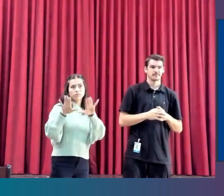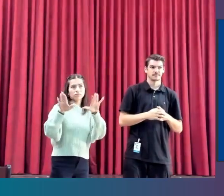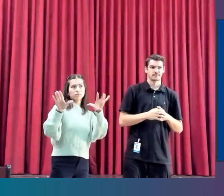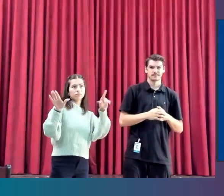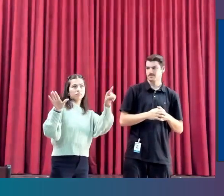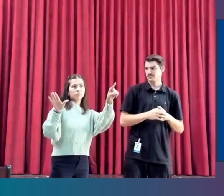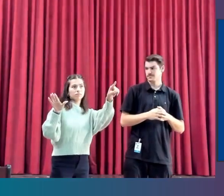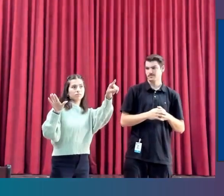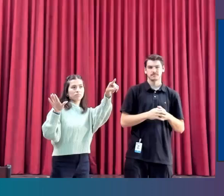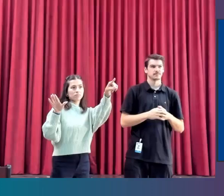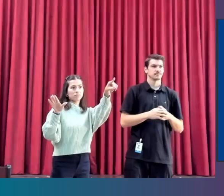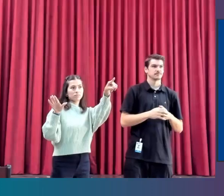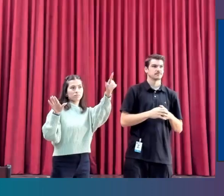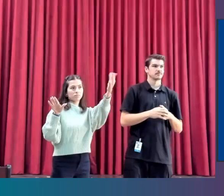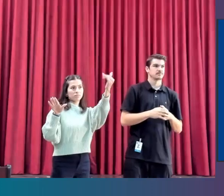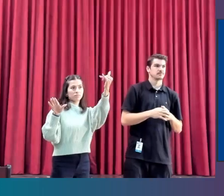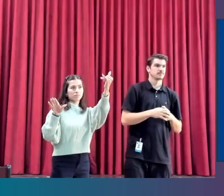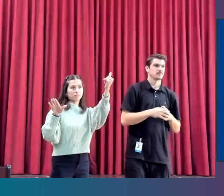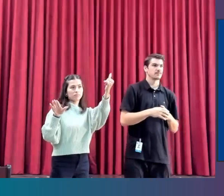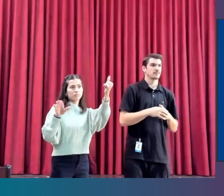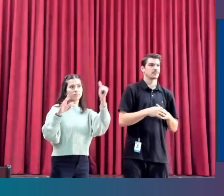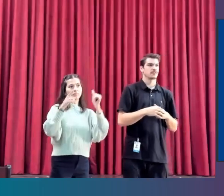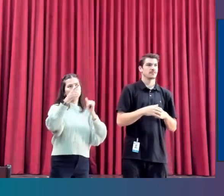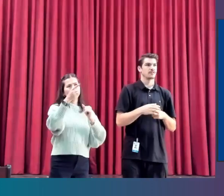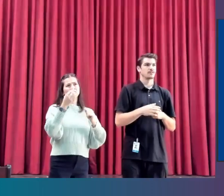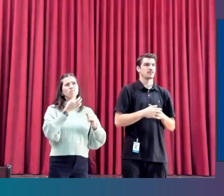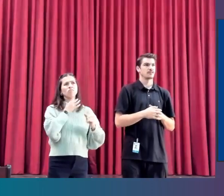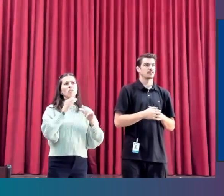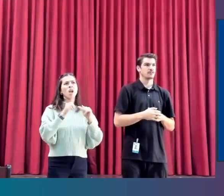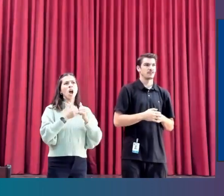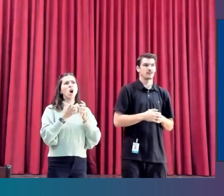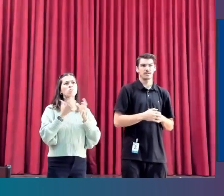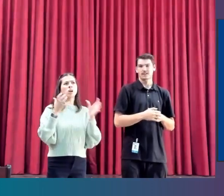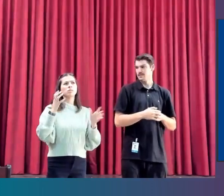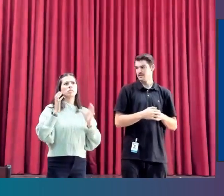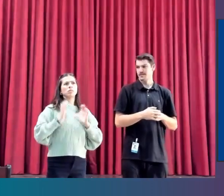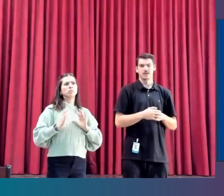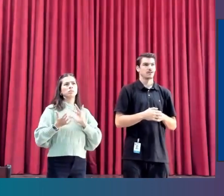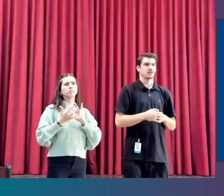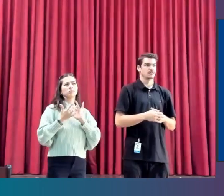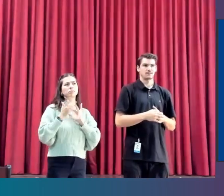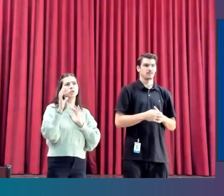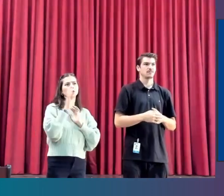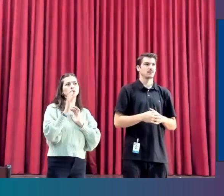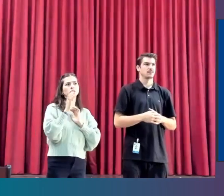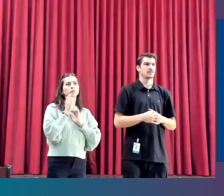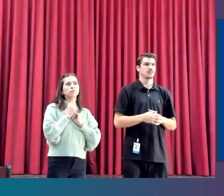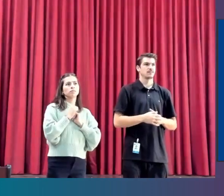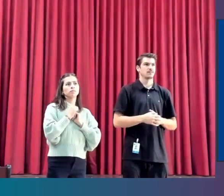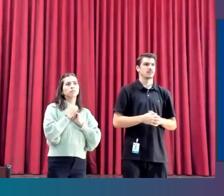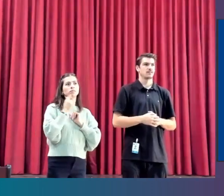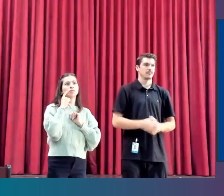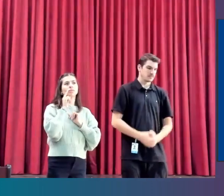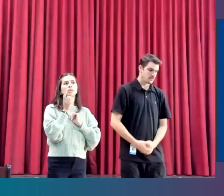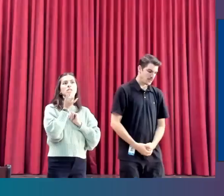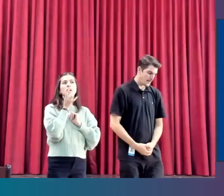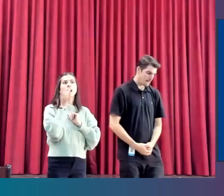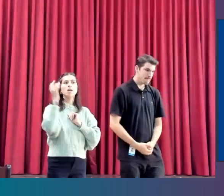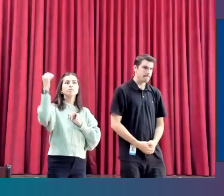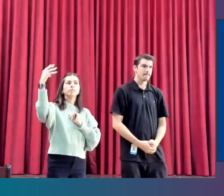Any other questions? Come on up. Oh, I'm curious,